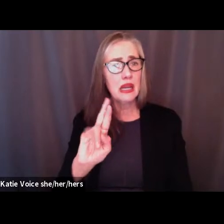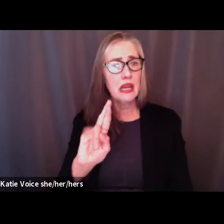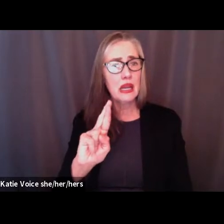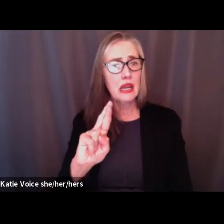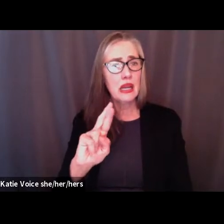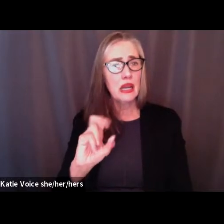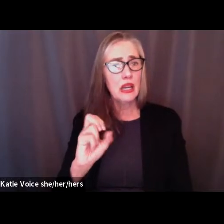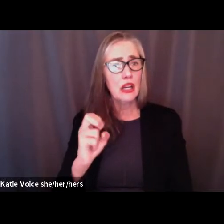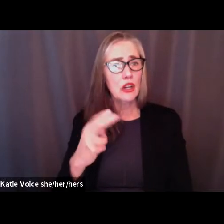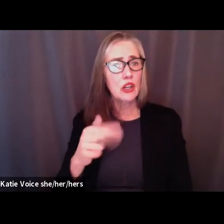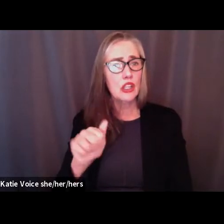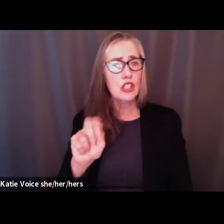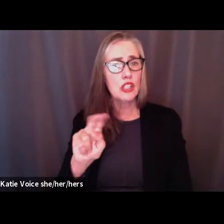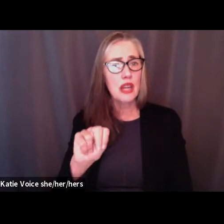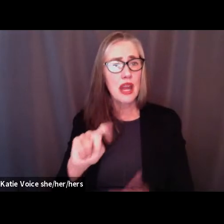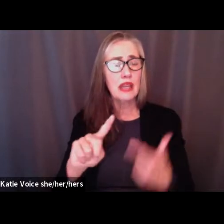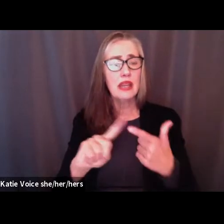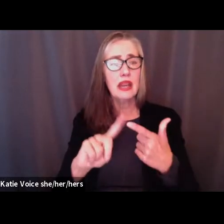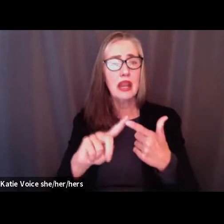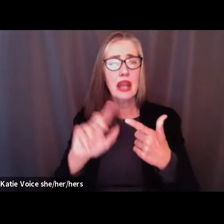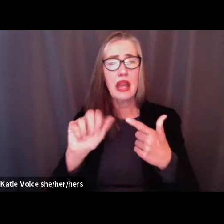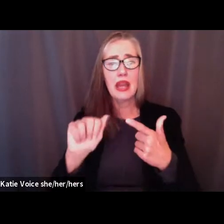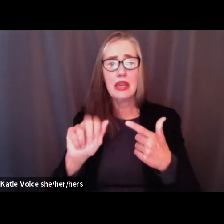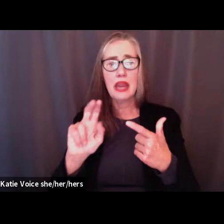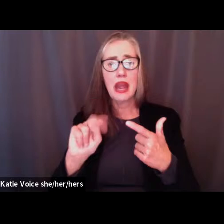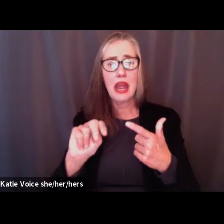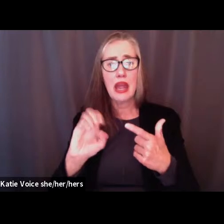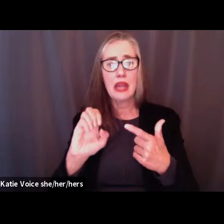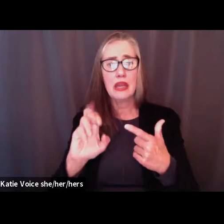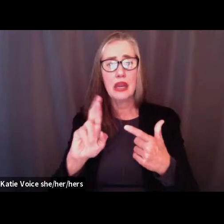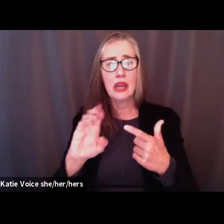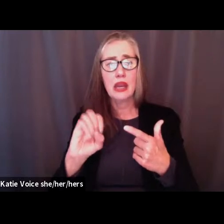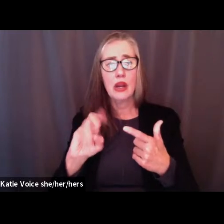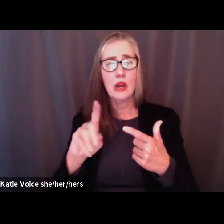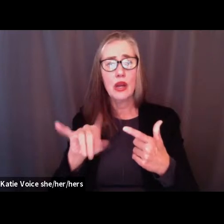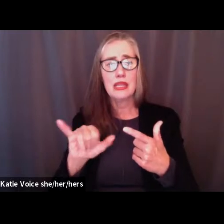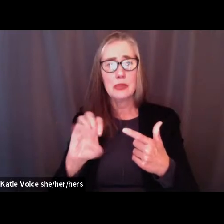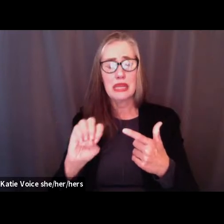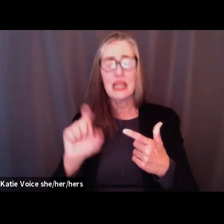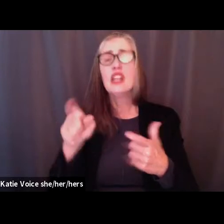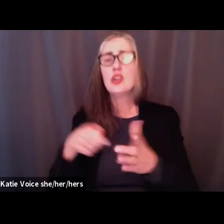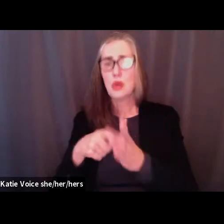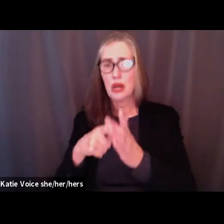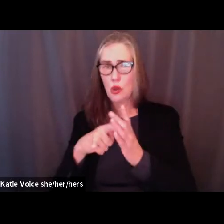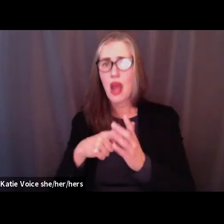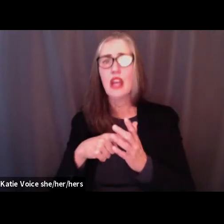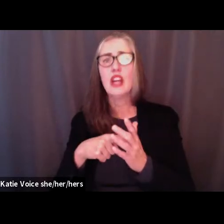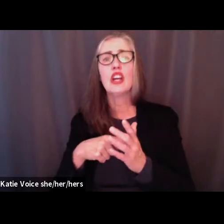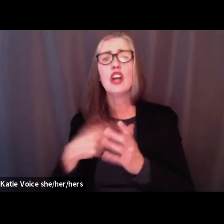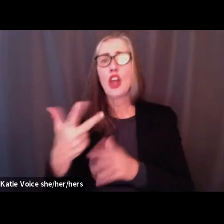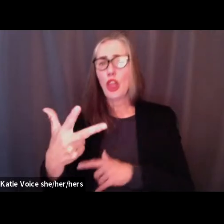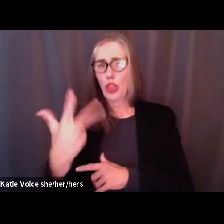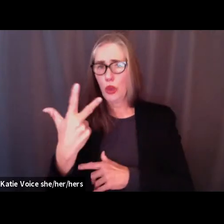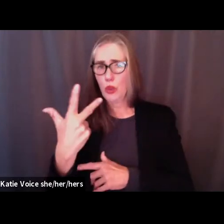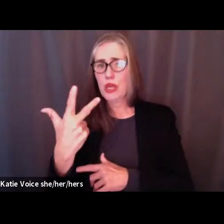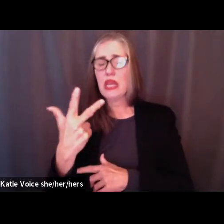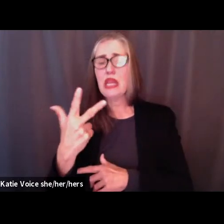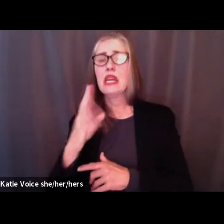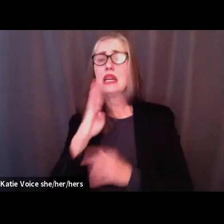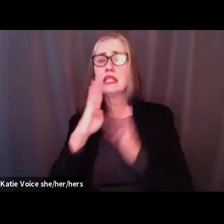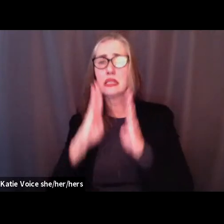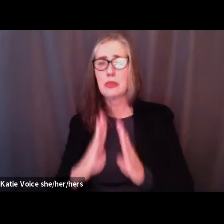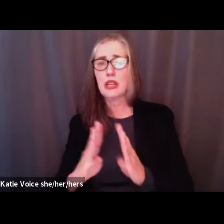this point, you'll need to take 3 speakers for, 3 speakers against, and then we'll